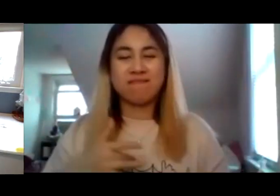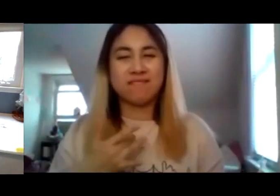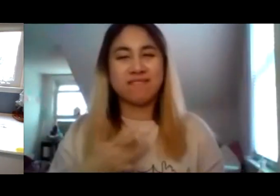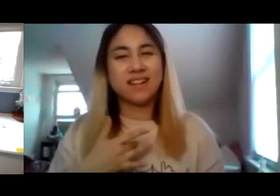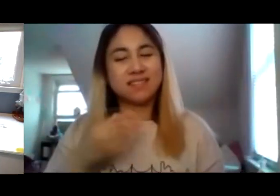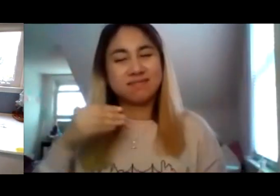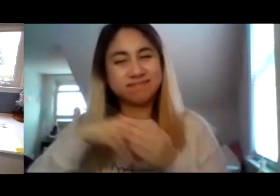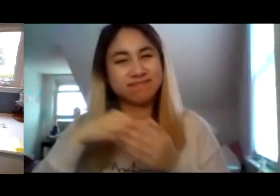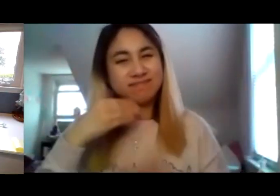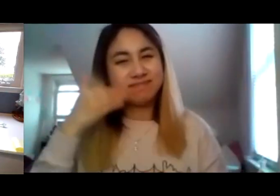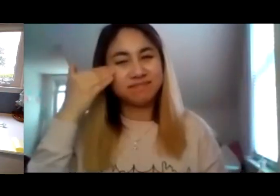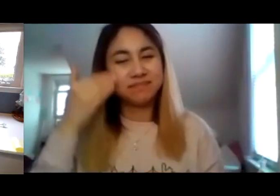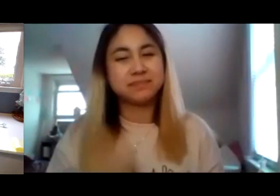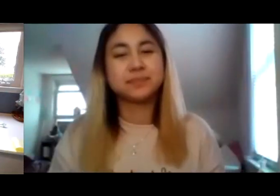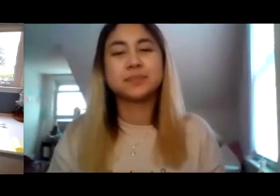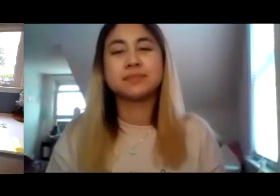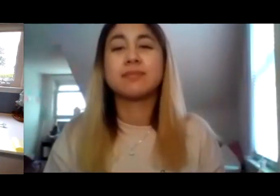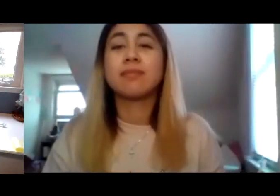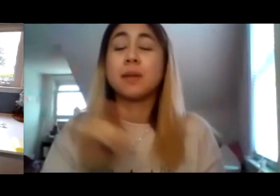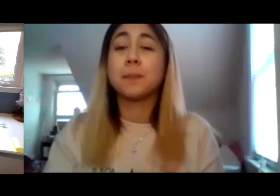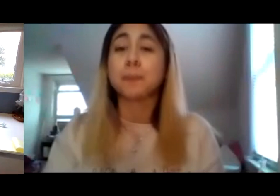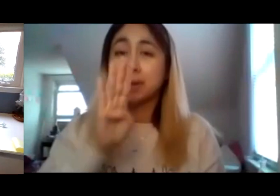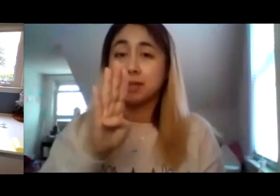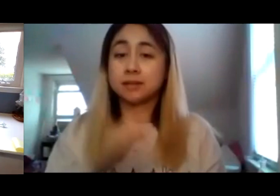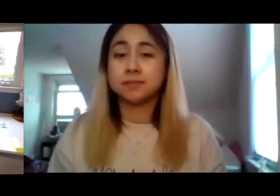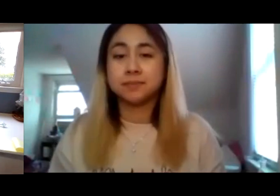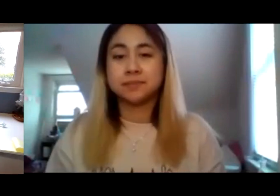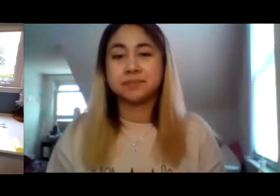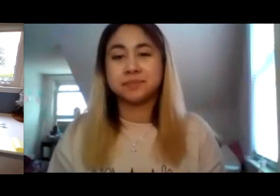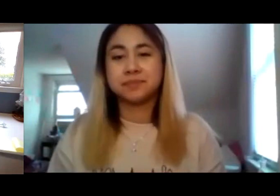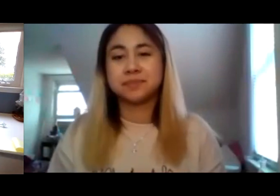going. So that's our B.